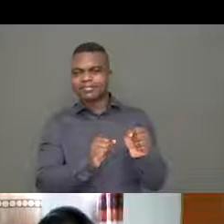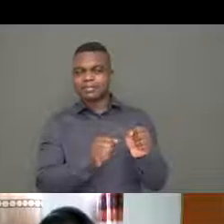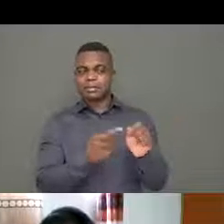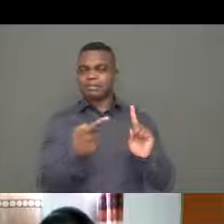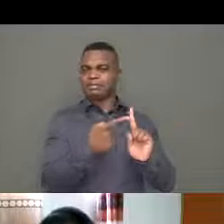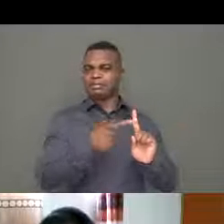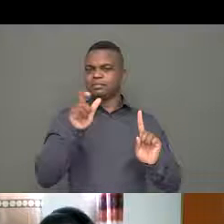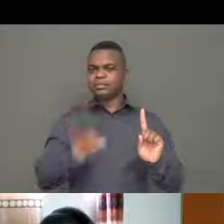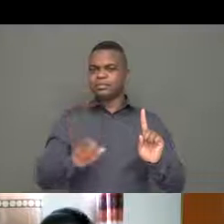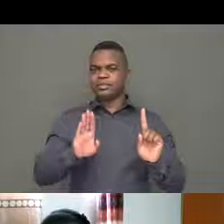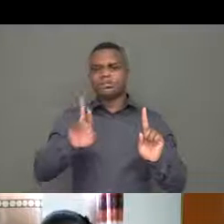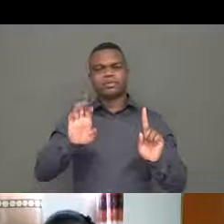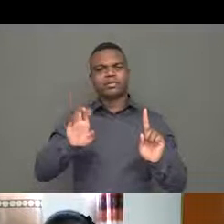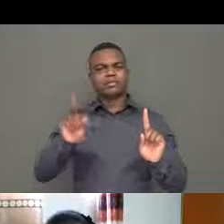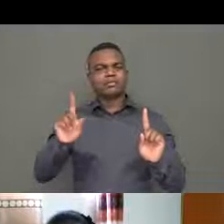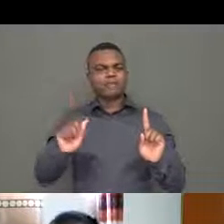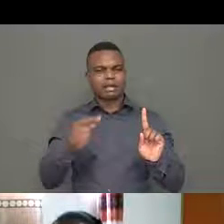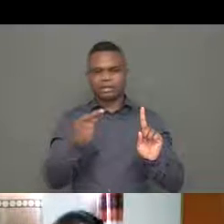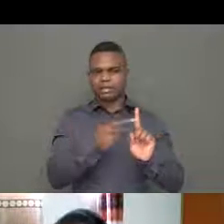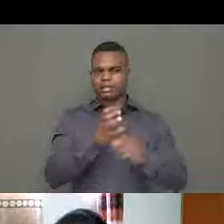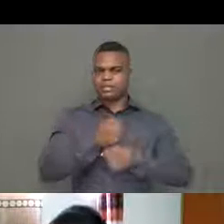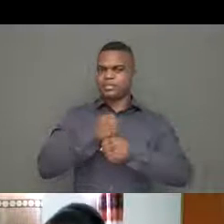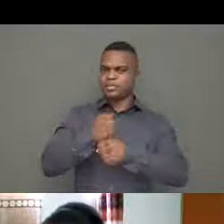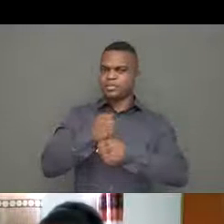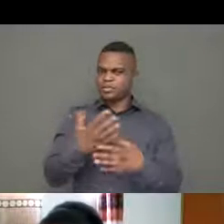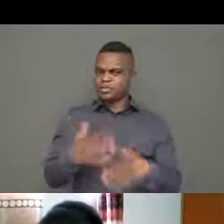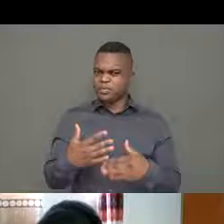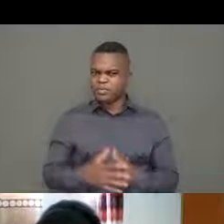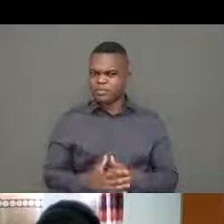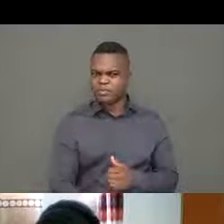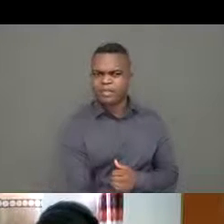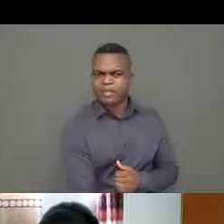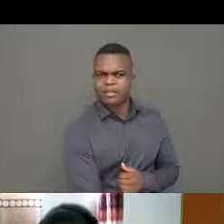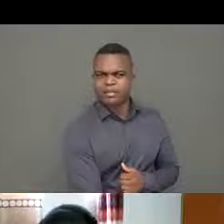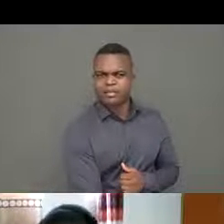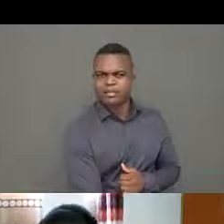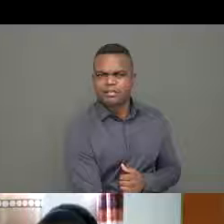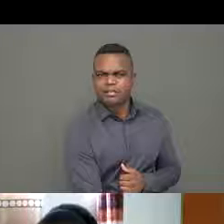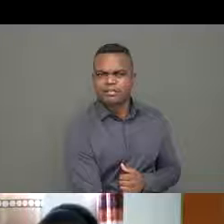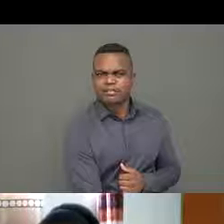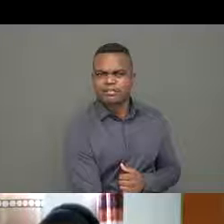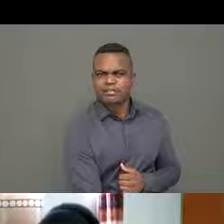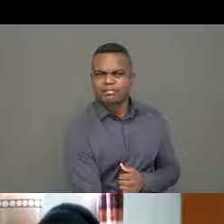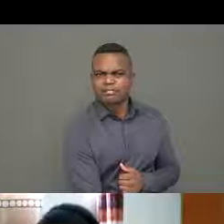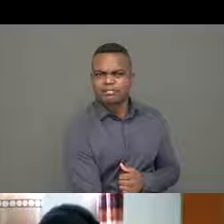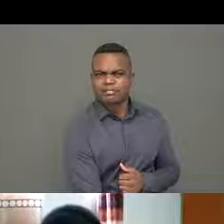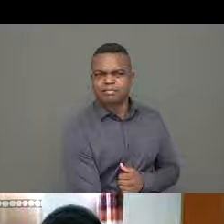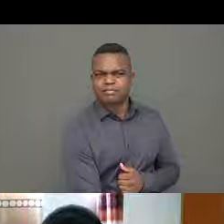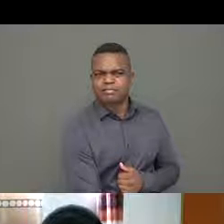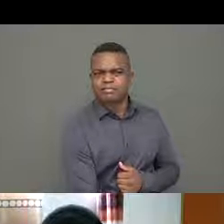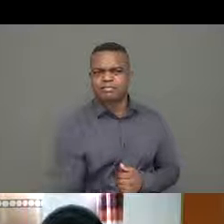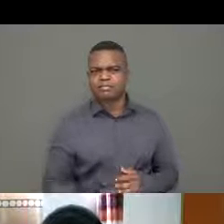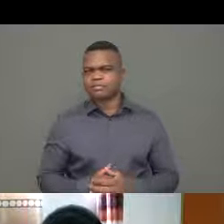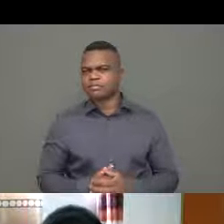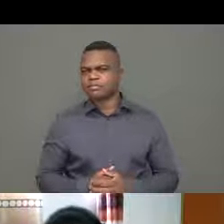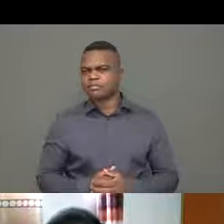funded project in Hoima in Uganda. So Rose, if you'd like to do a quick introduction, and then myself and Brenda will have a